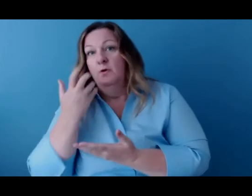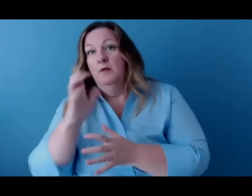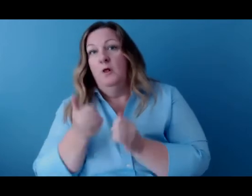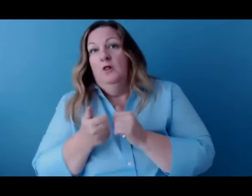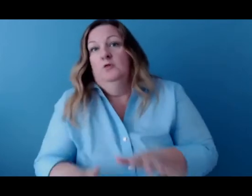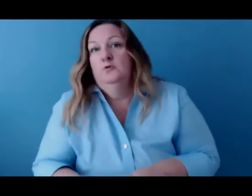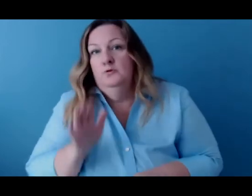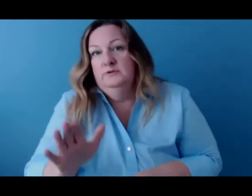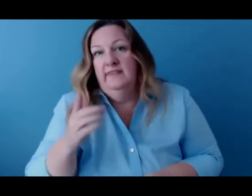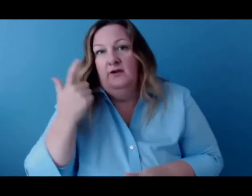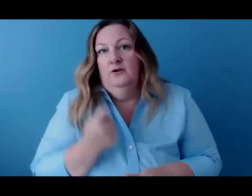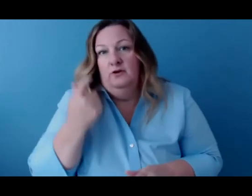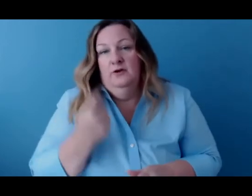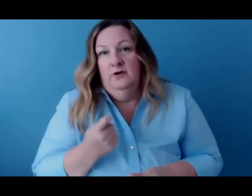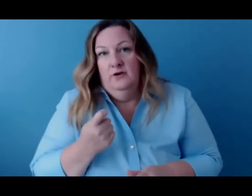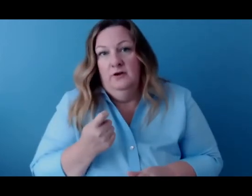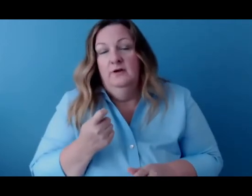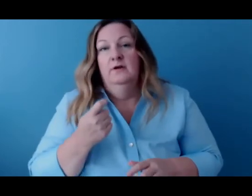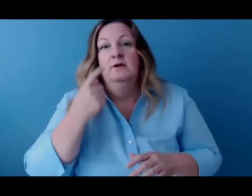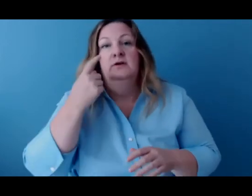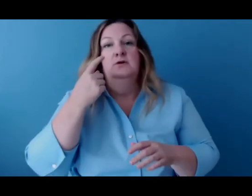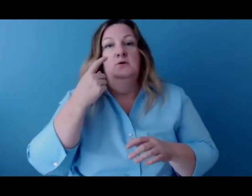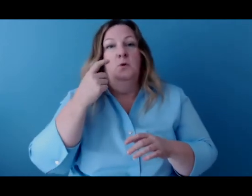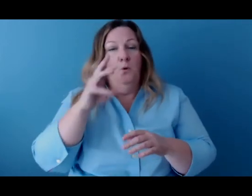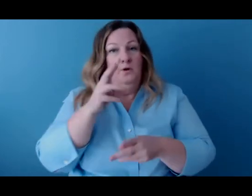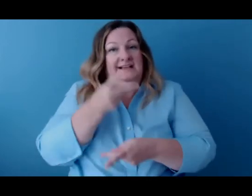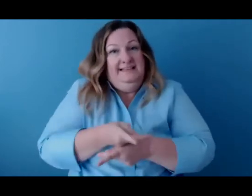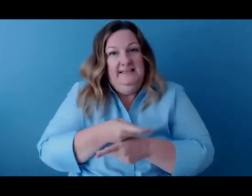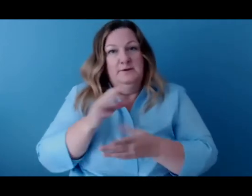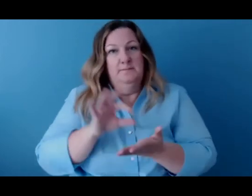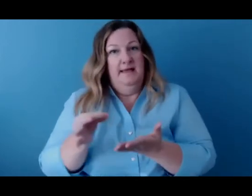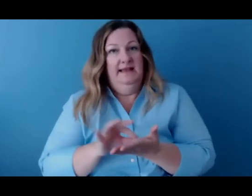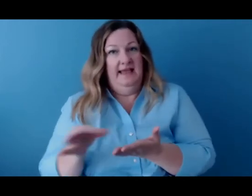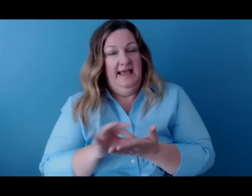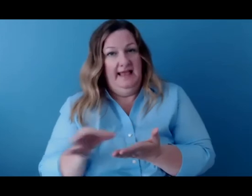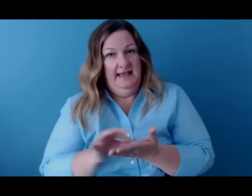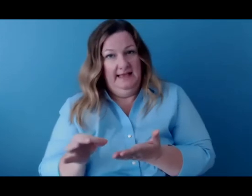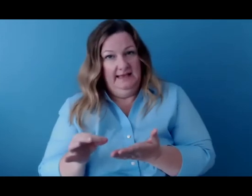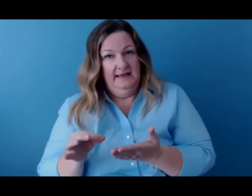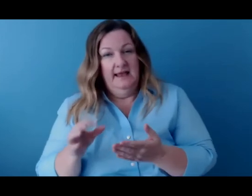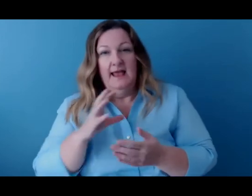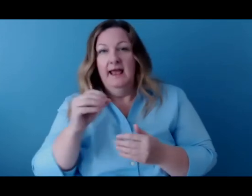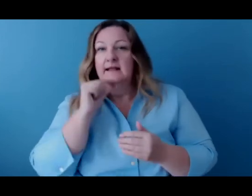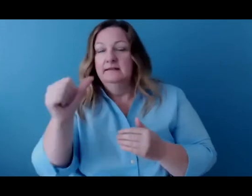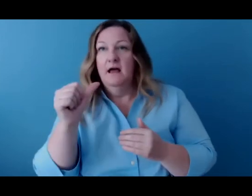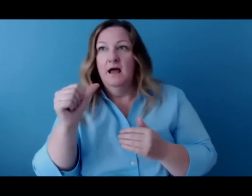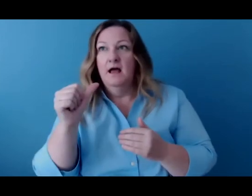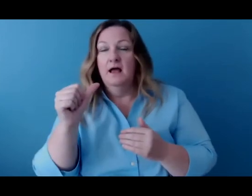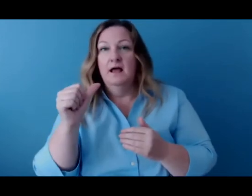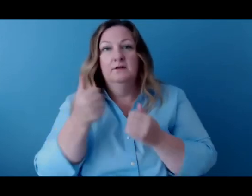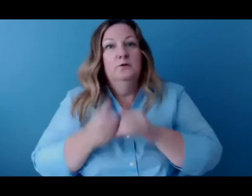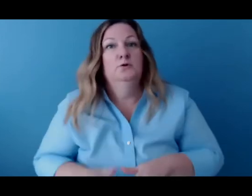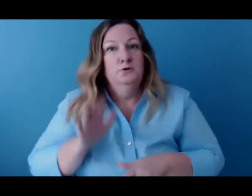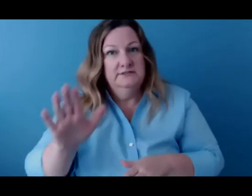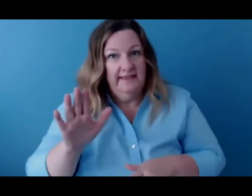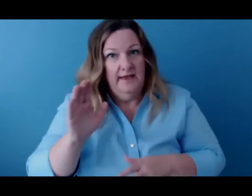make enough to afford health insurance, or they're going to make stay under whatever line of income that keeps them on